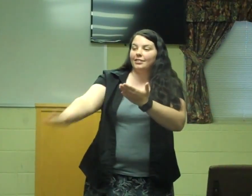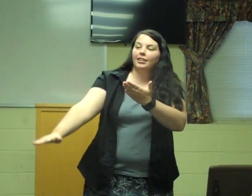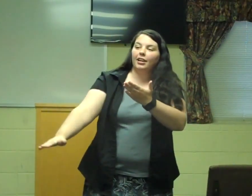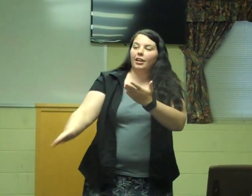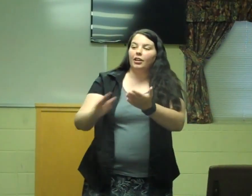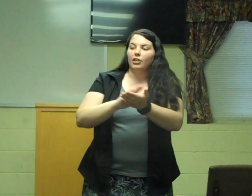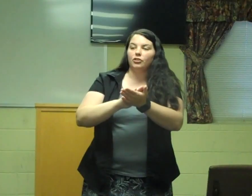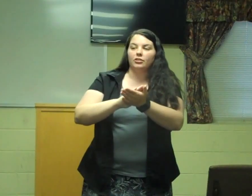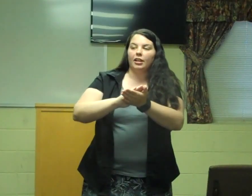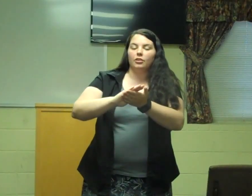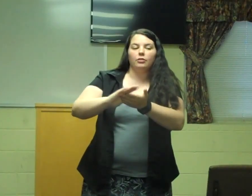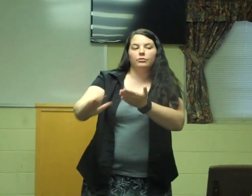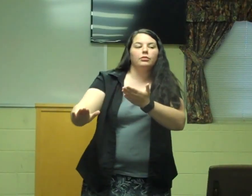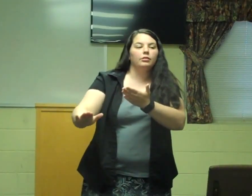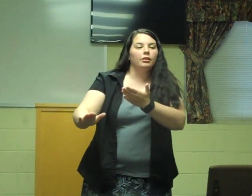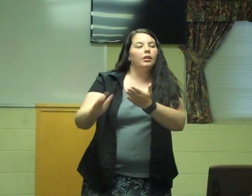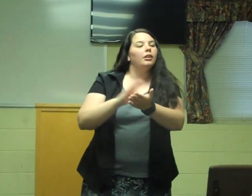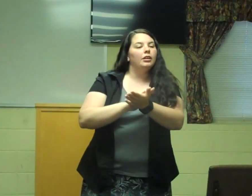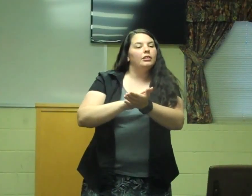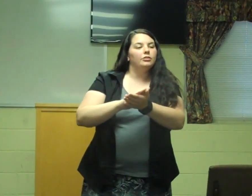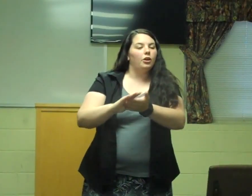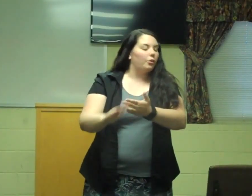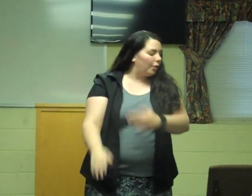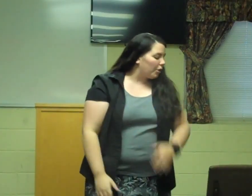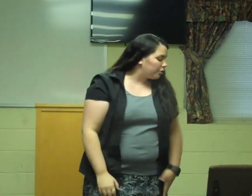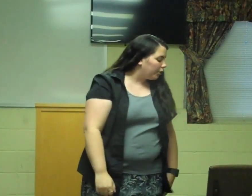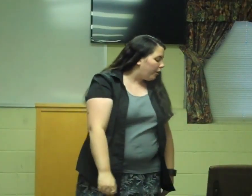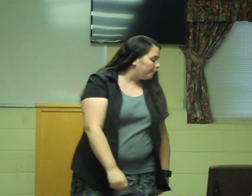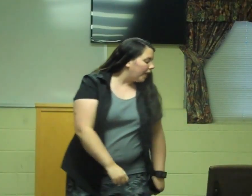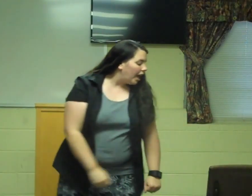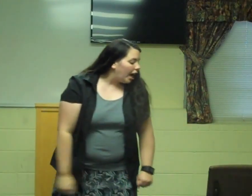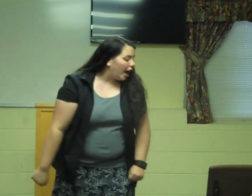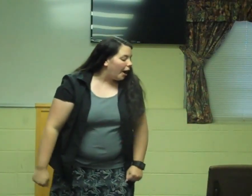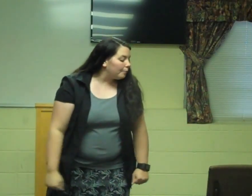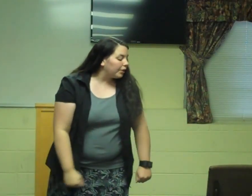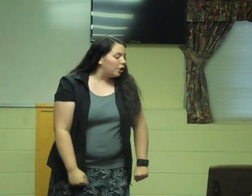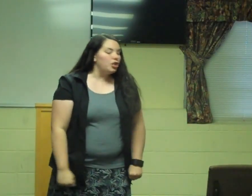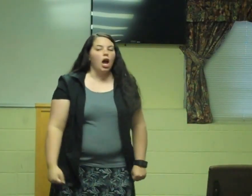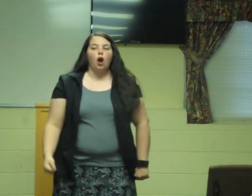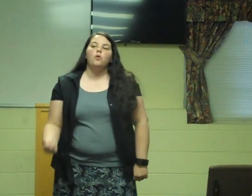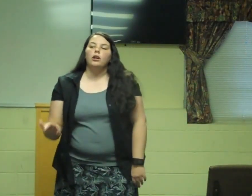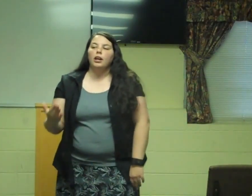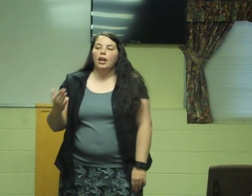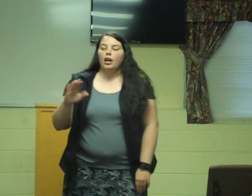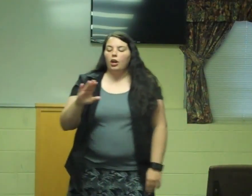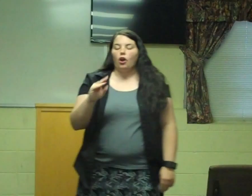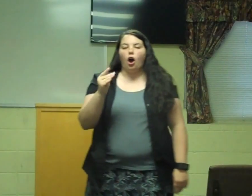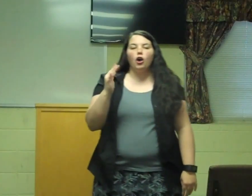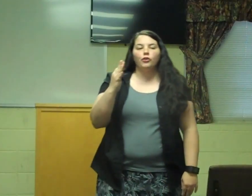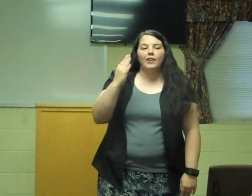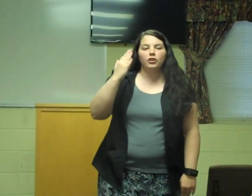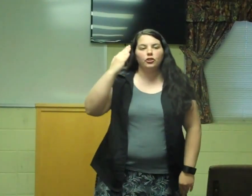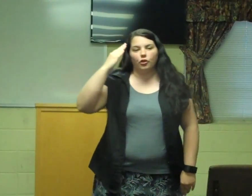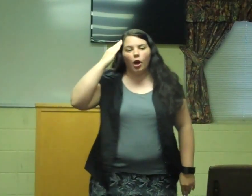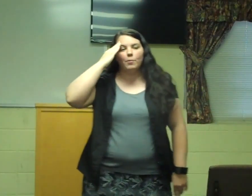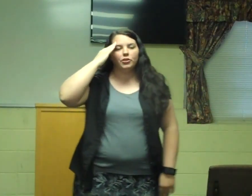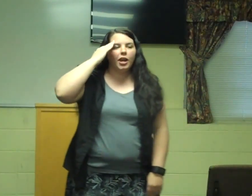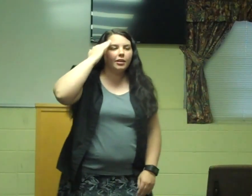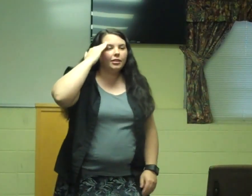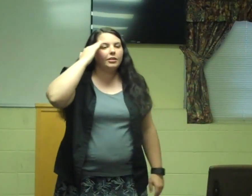nice. It just slides off. So, it works really well. No. All your fingers are up at your head.